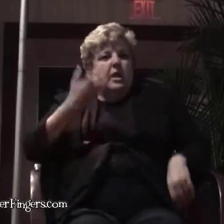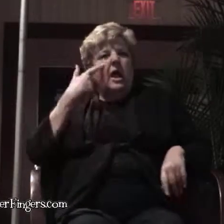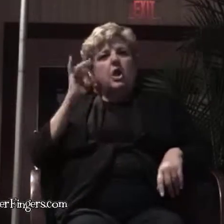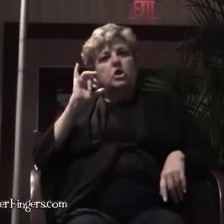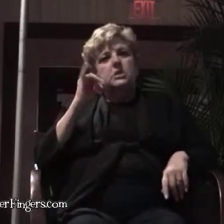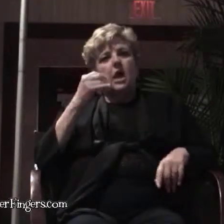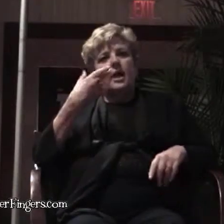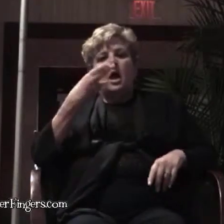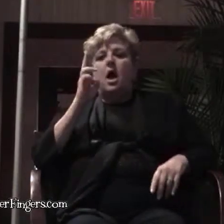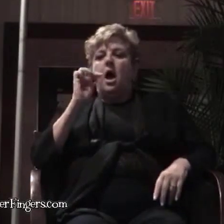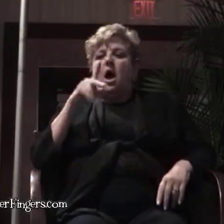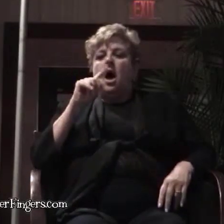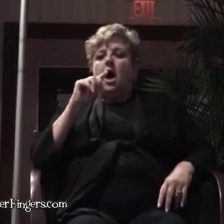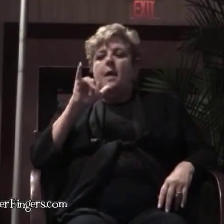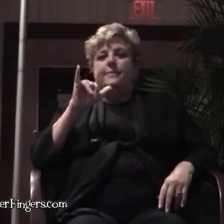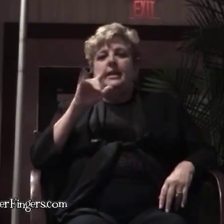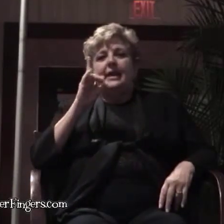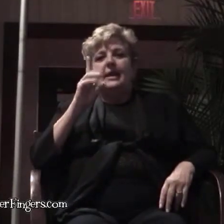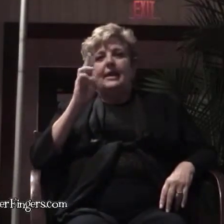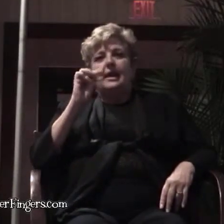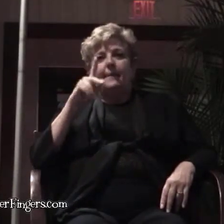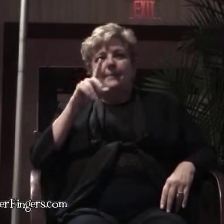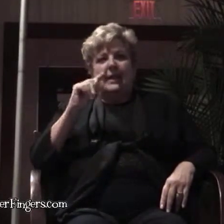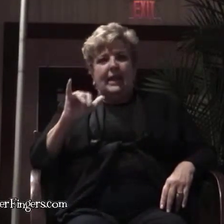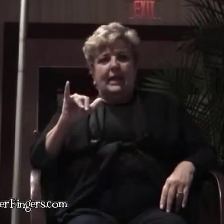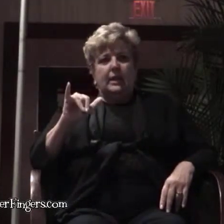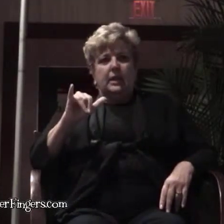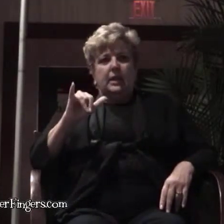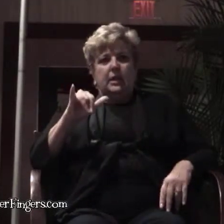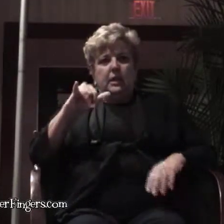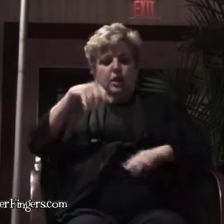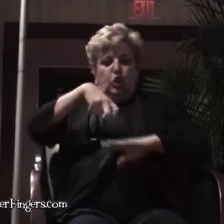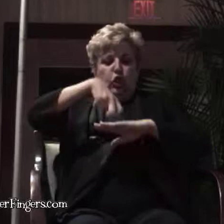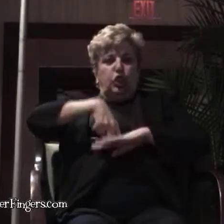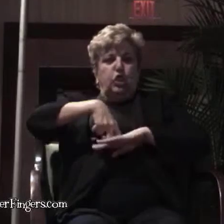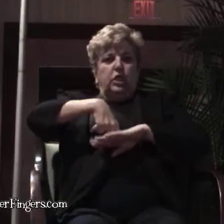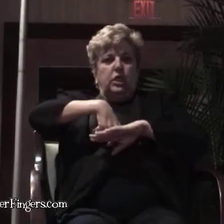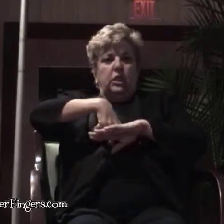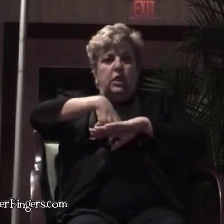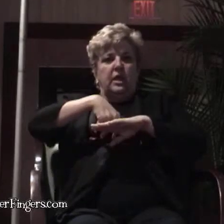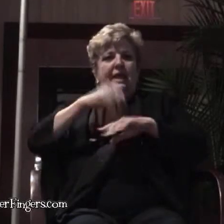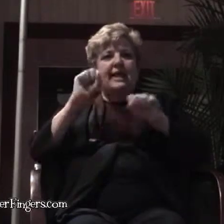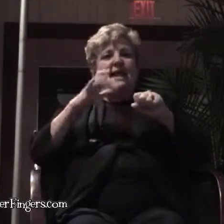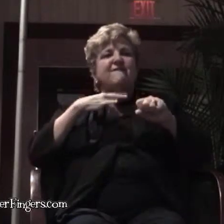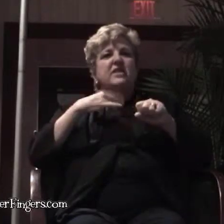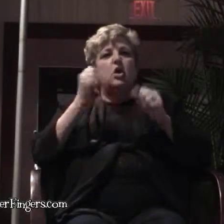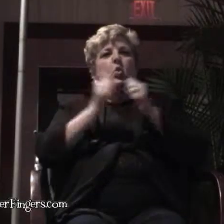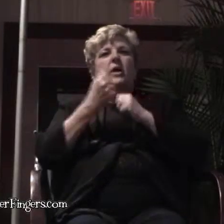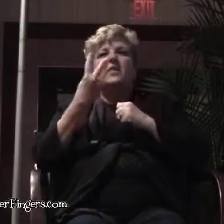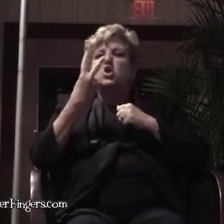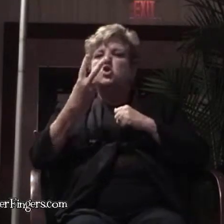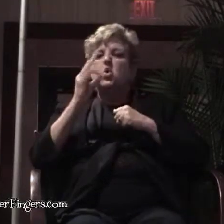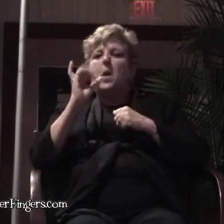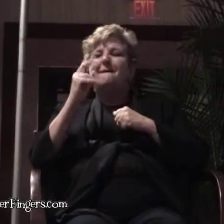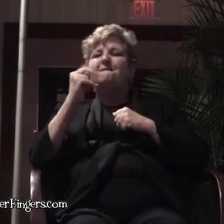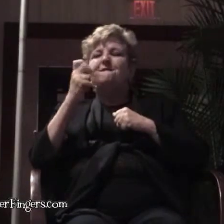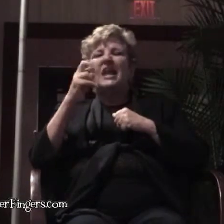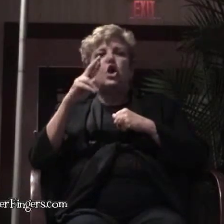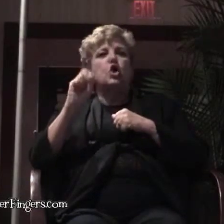Because he sits on his tailbone, he doesn't have anything. And he can only feel with two fingers. Two fingers. No